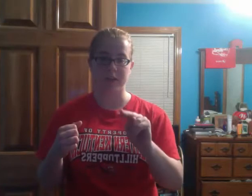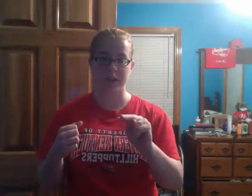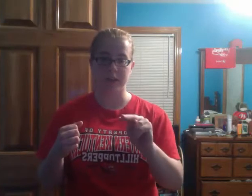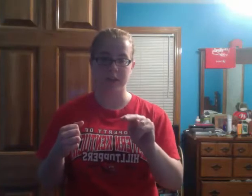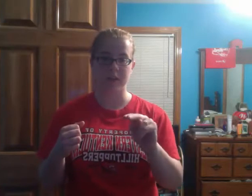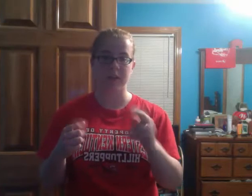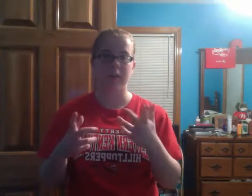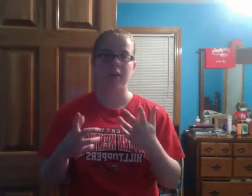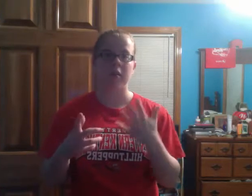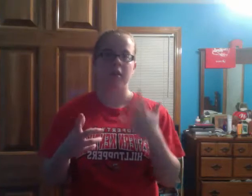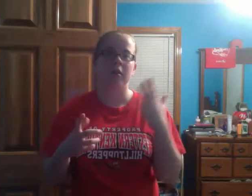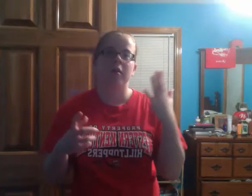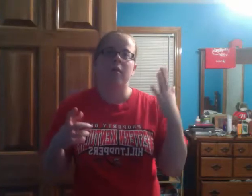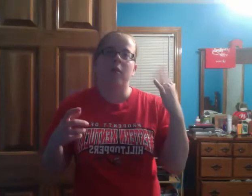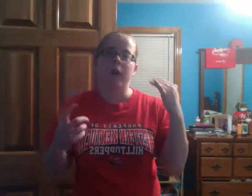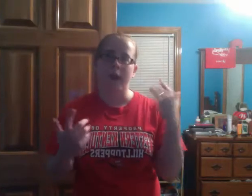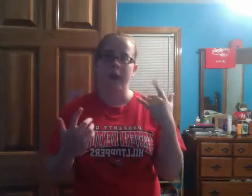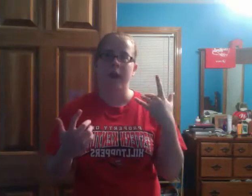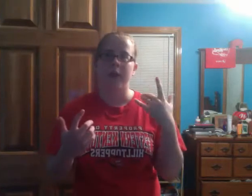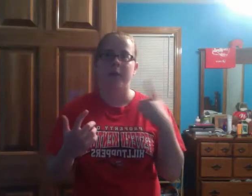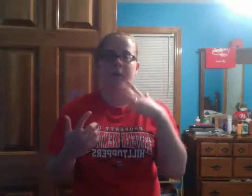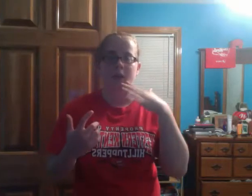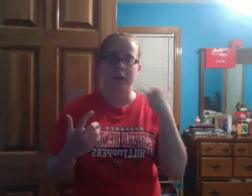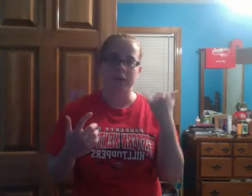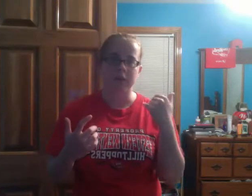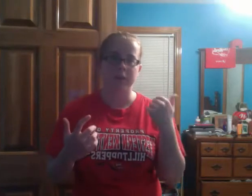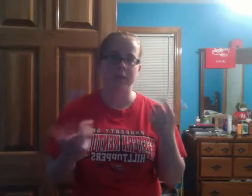design. Why? Because